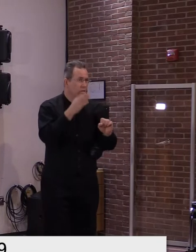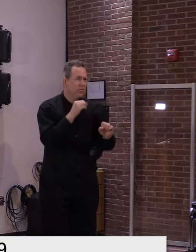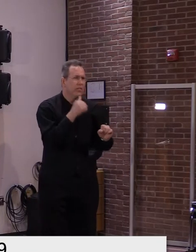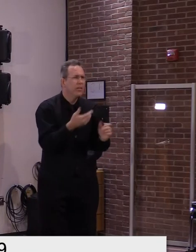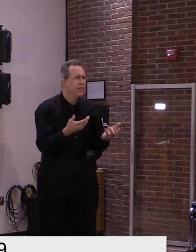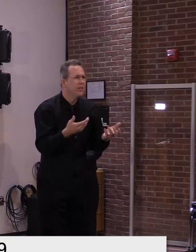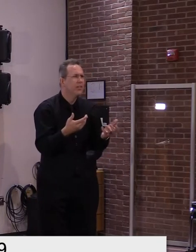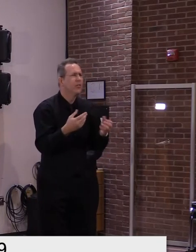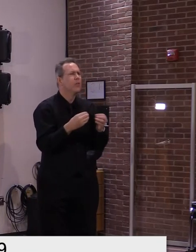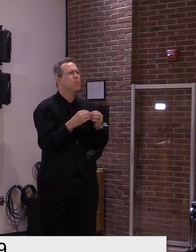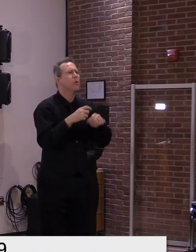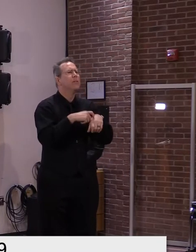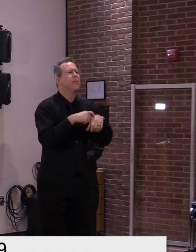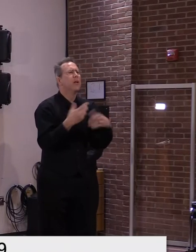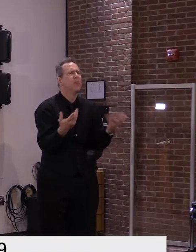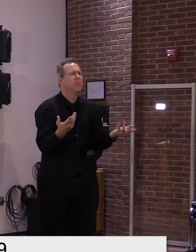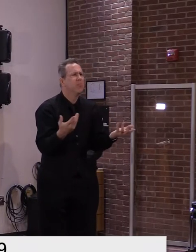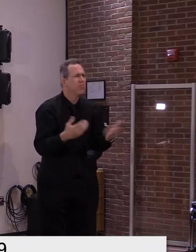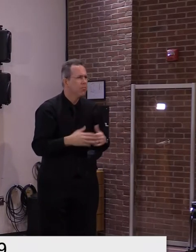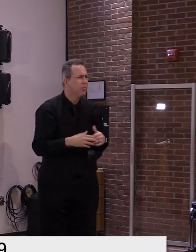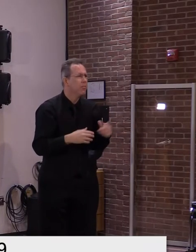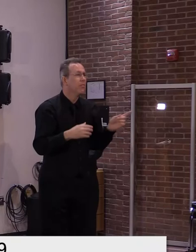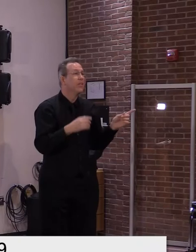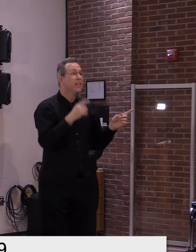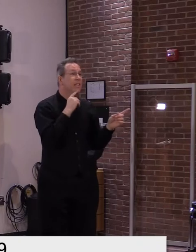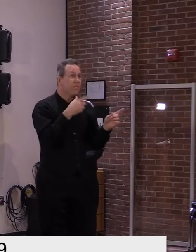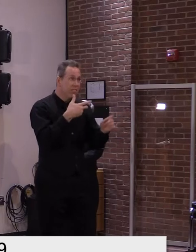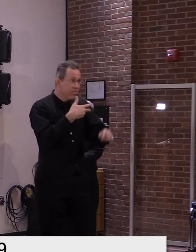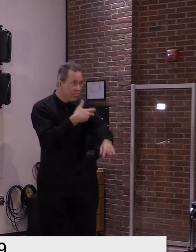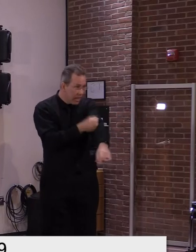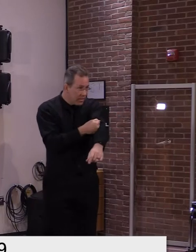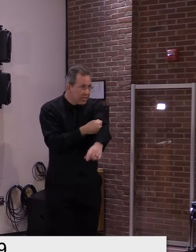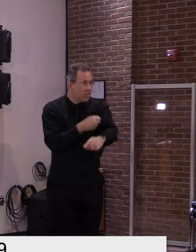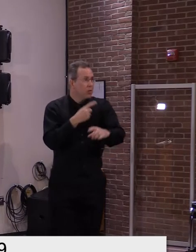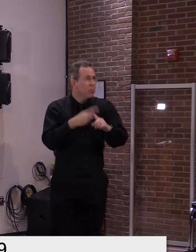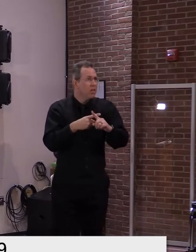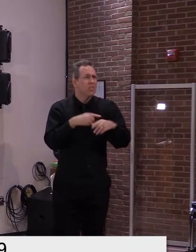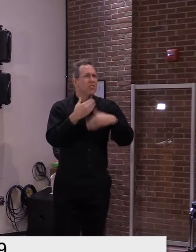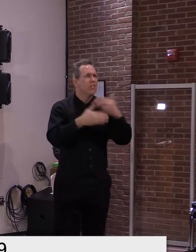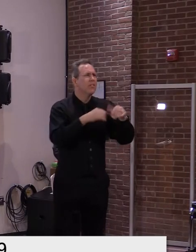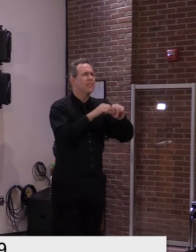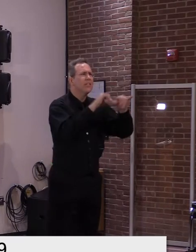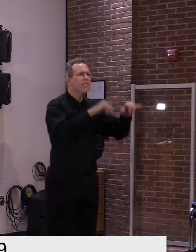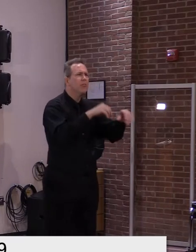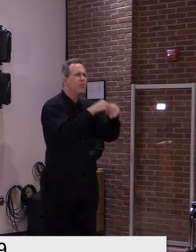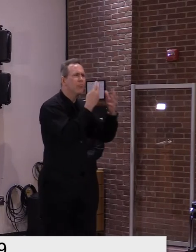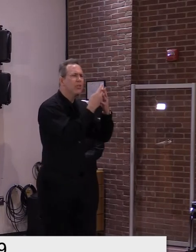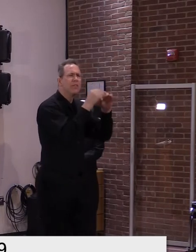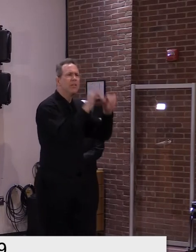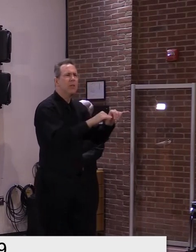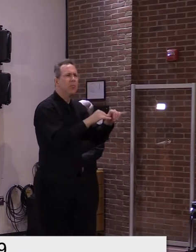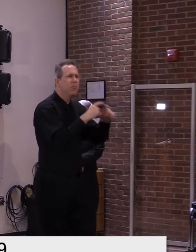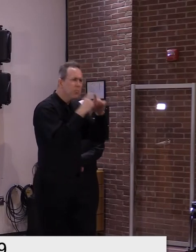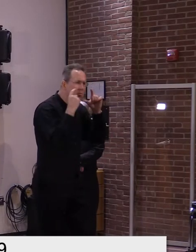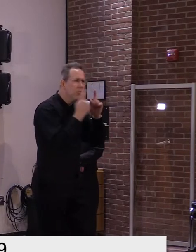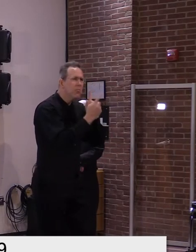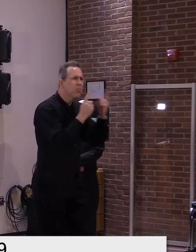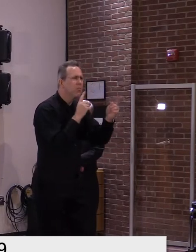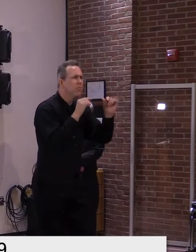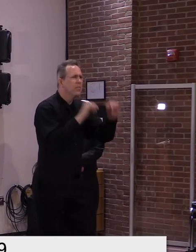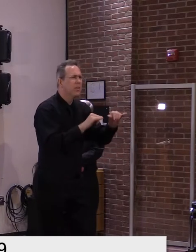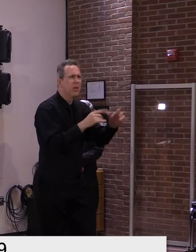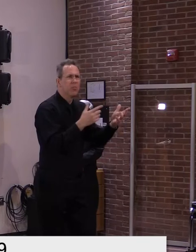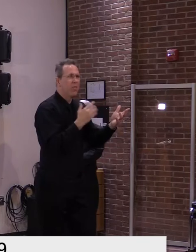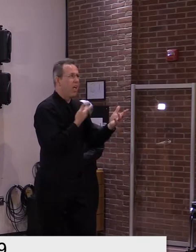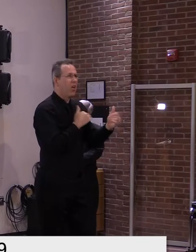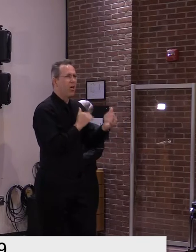vaccine and continuing to do all of the usual strategies is really the way to go in those facilities, and that will